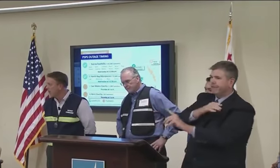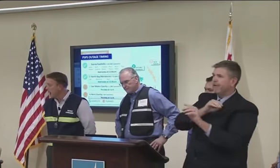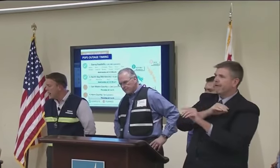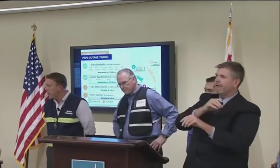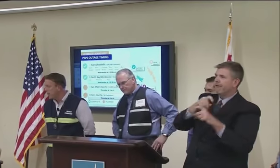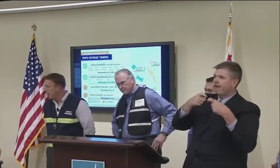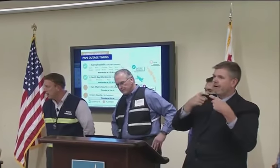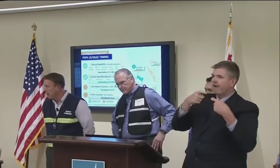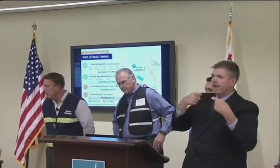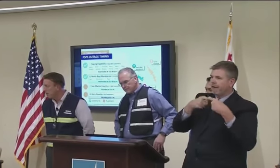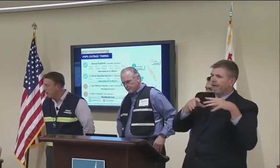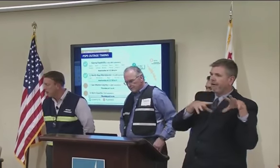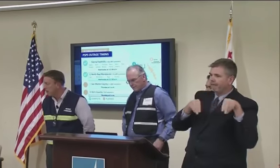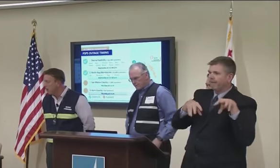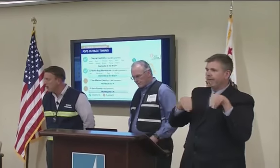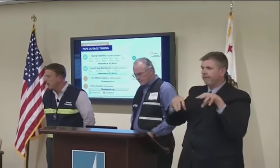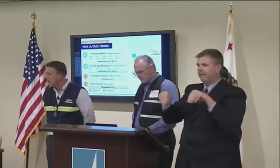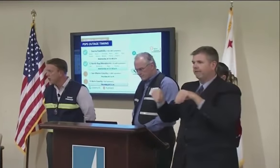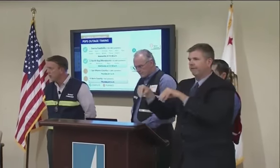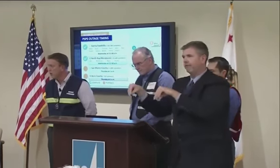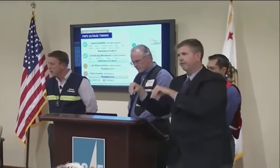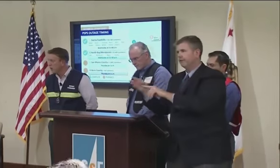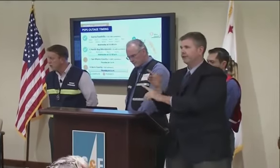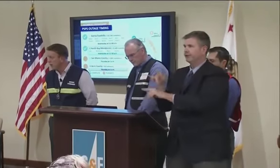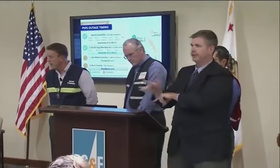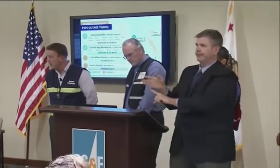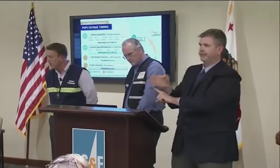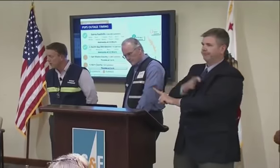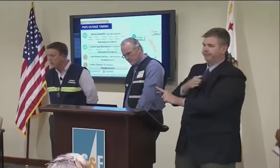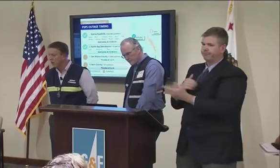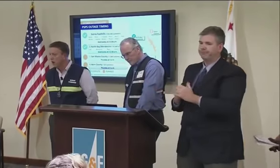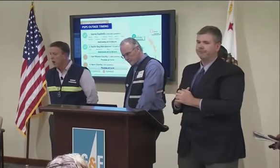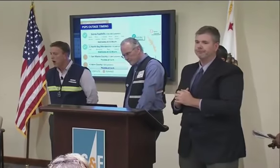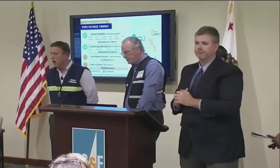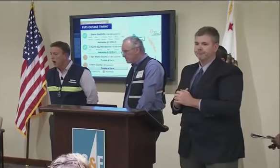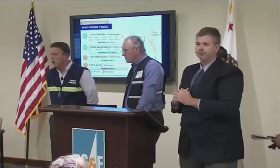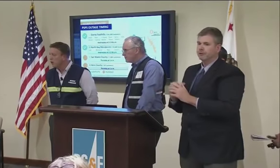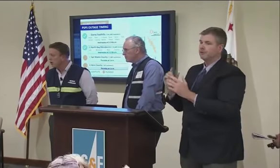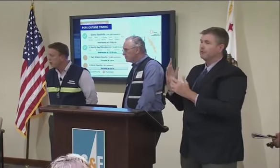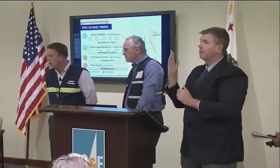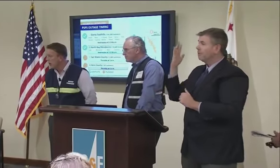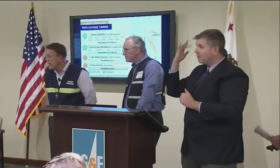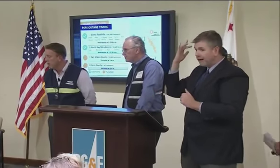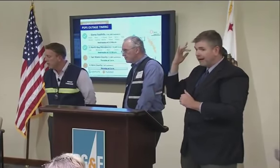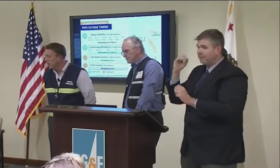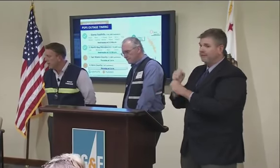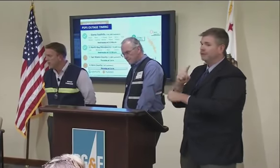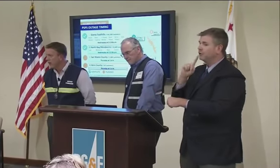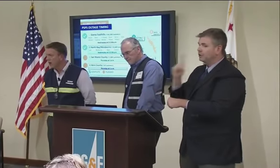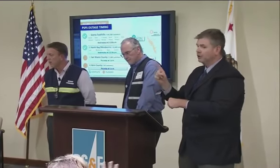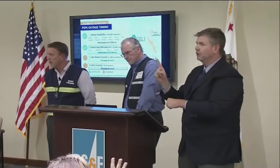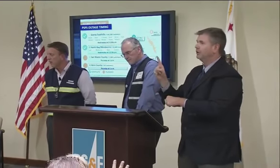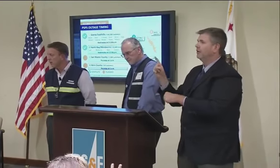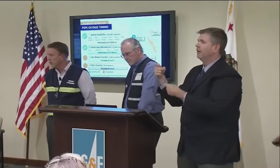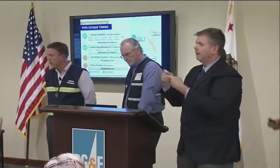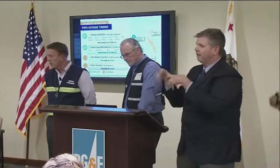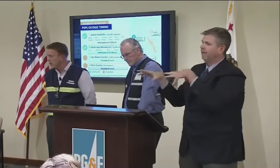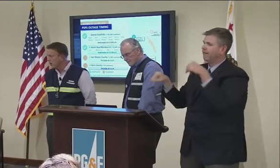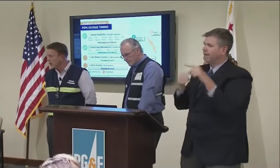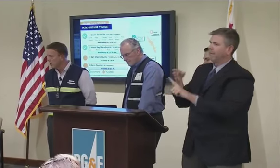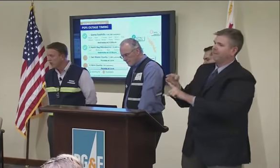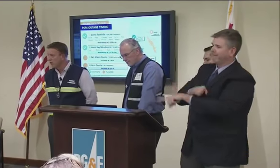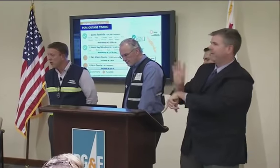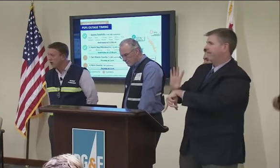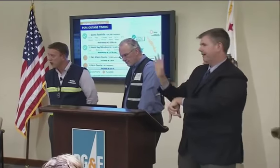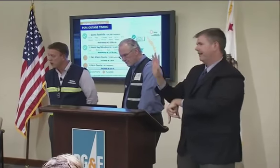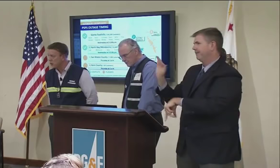some extra operating time, operating margin, if you will, in order to do that system. So our original forecast was that the Sierra Foothill